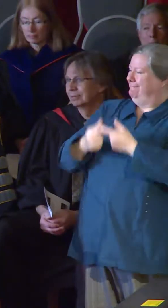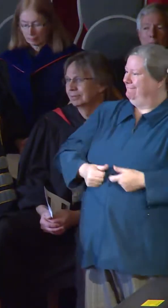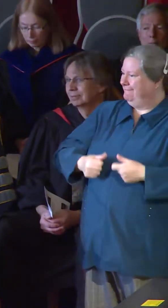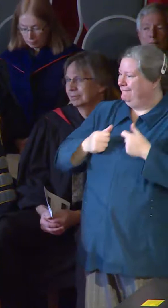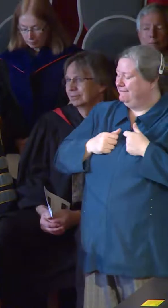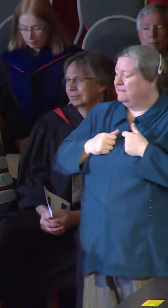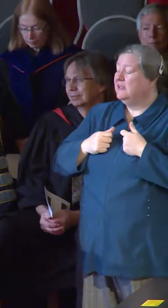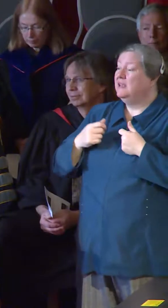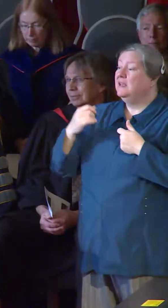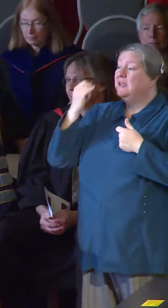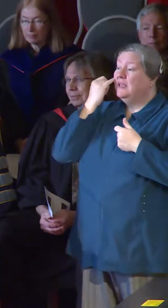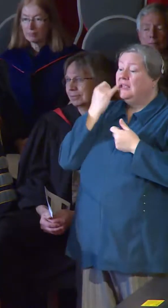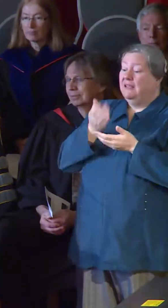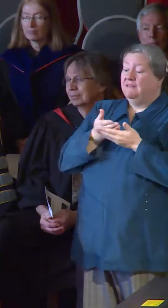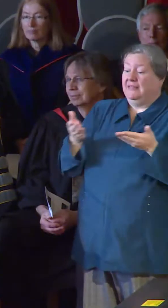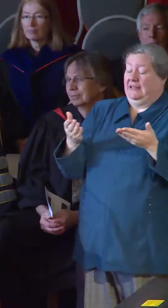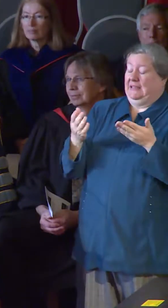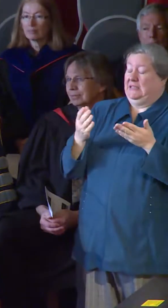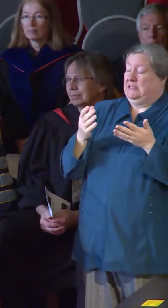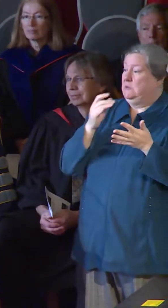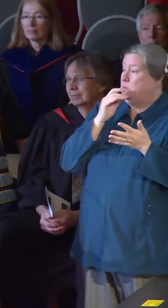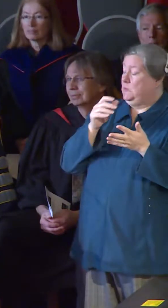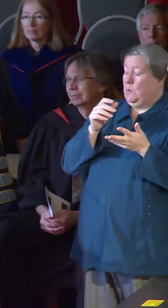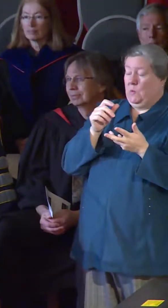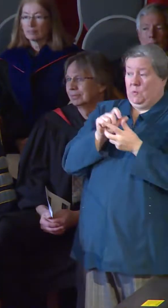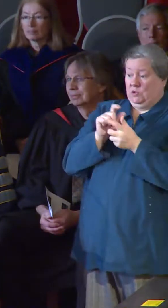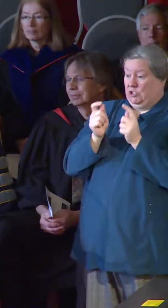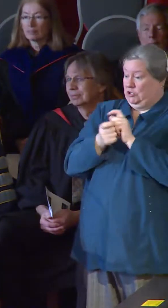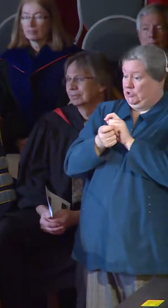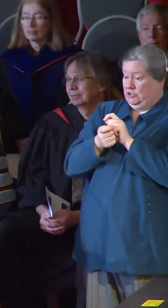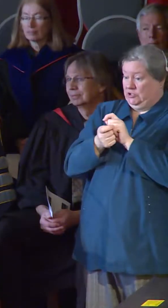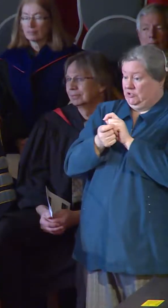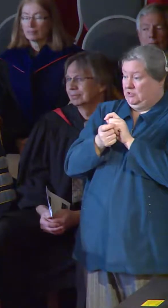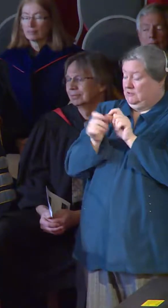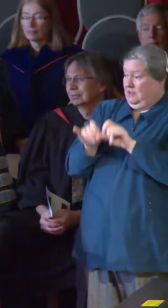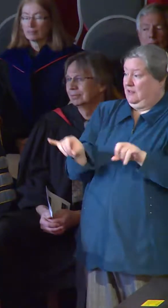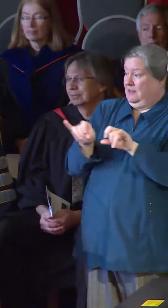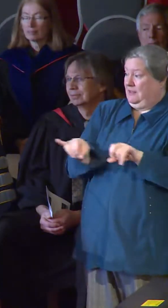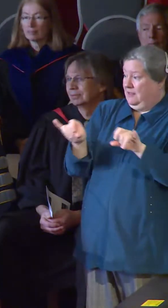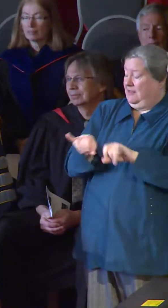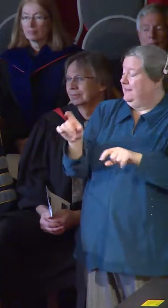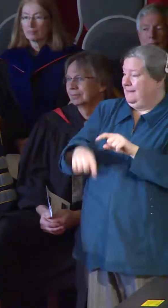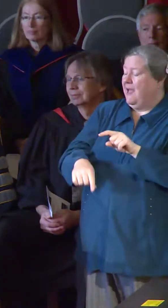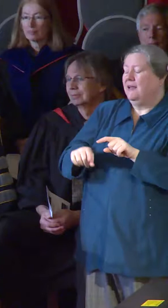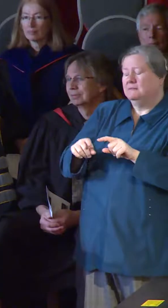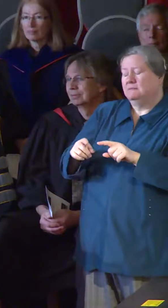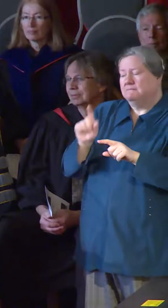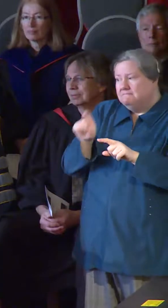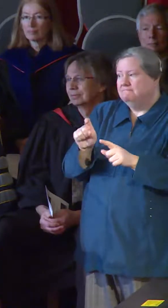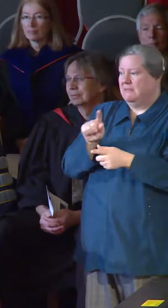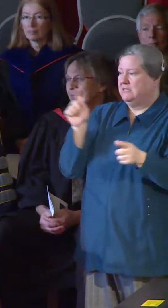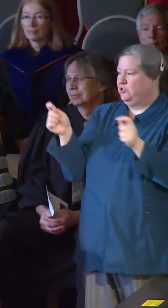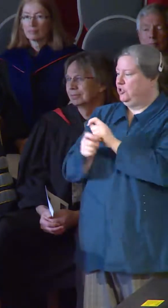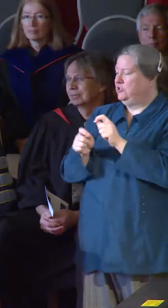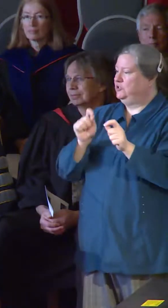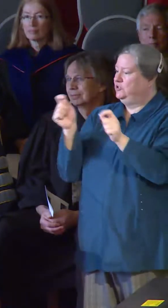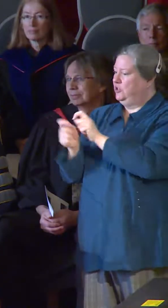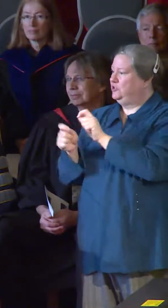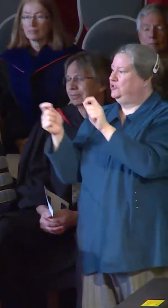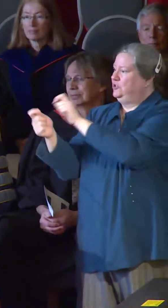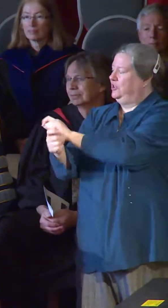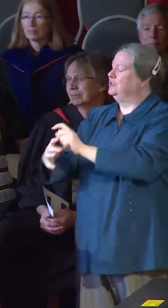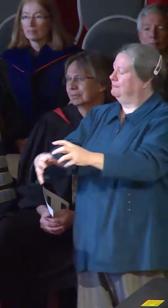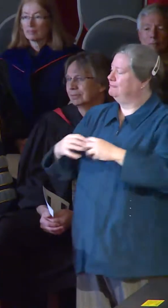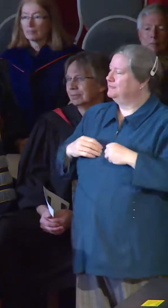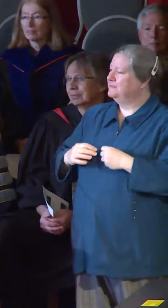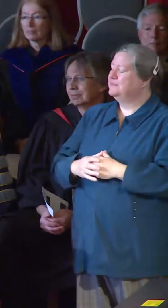change, stay the same, is if they change. Also, cultivate an attitude of